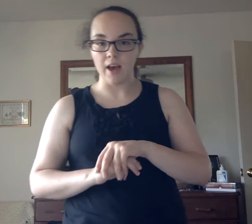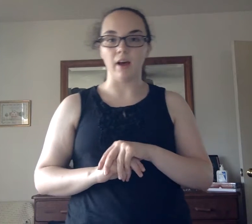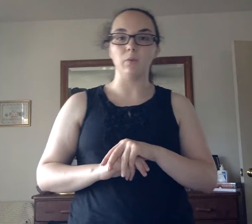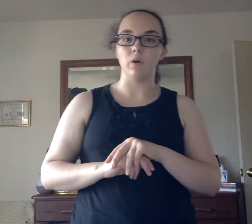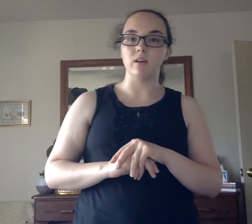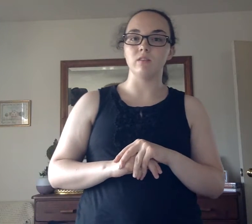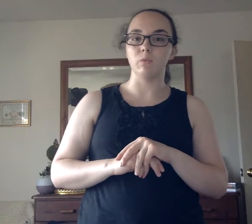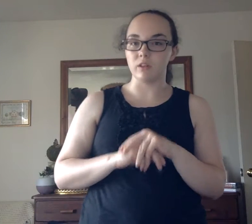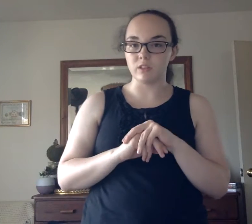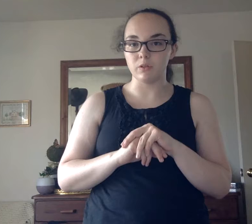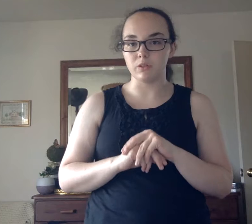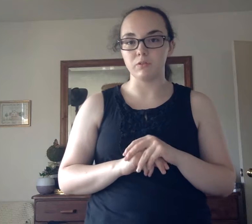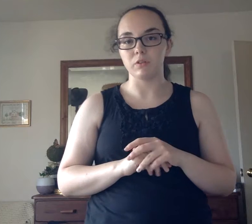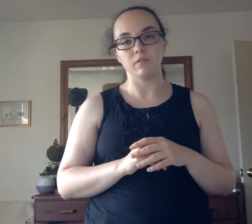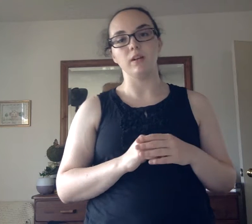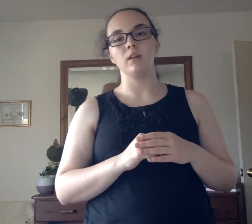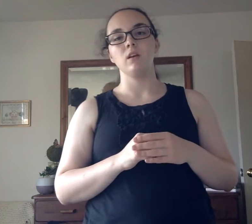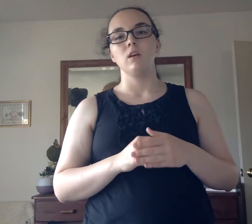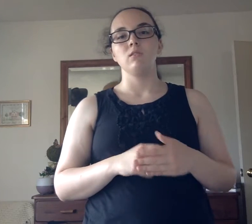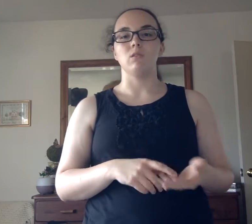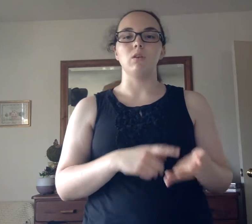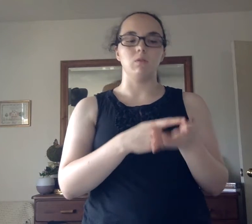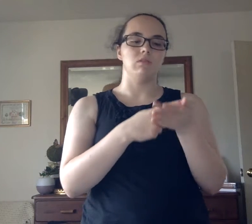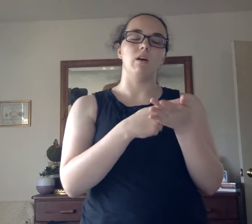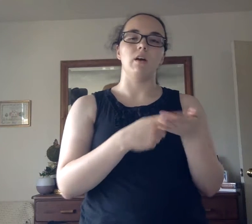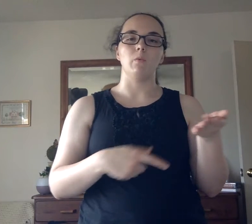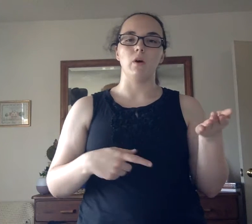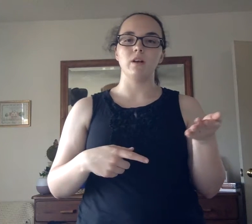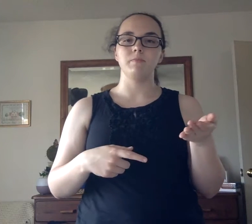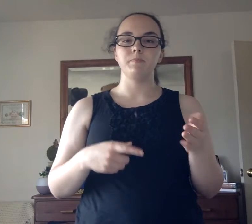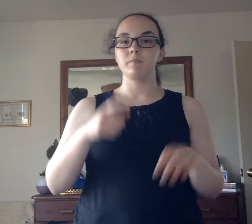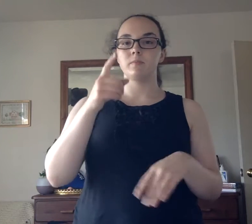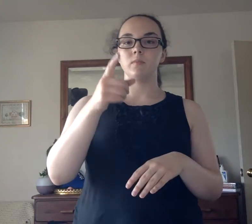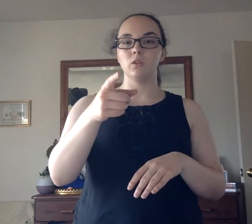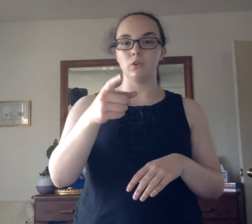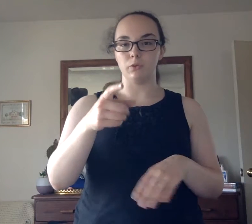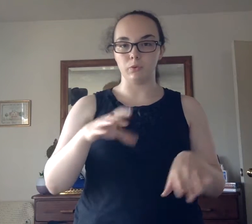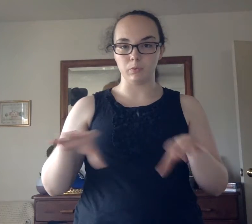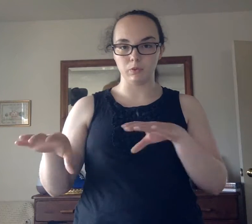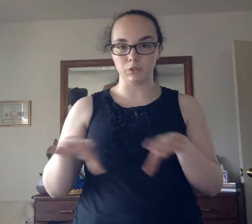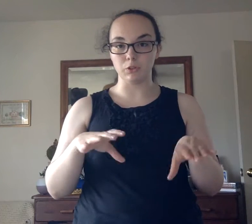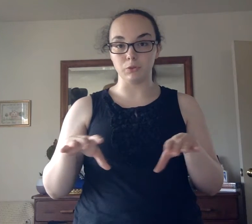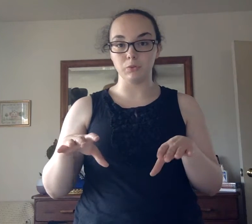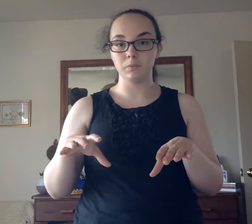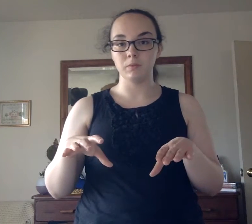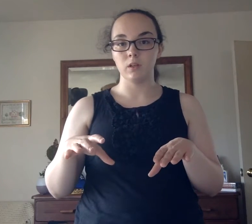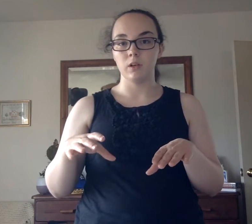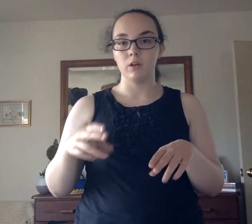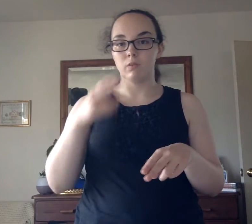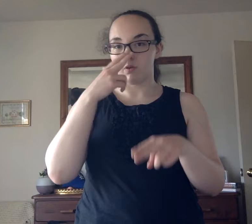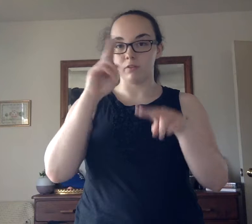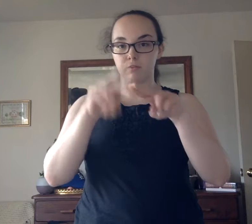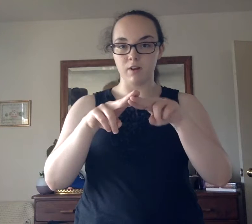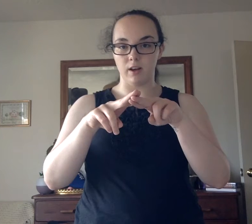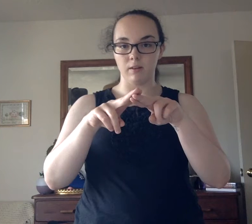had was, what do you do for fun? So you would sign what you do for fun.